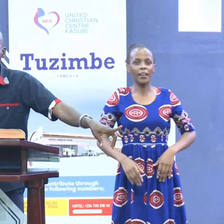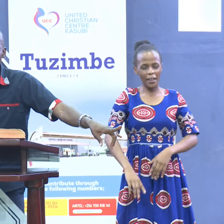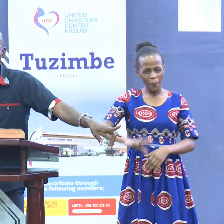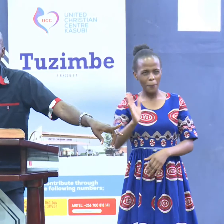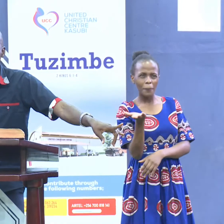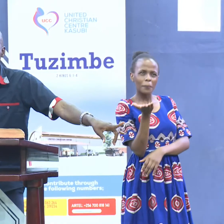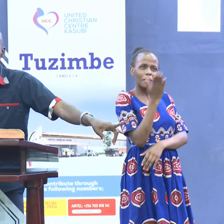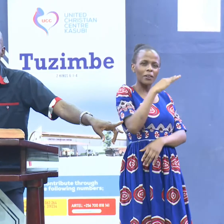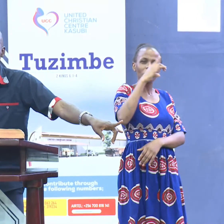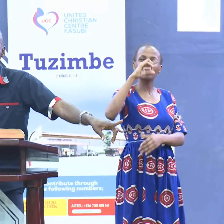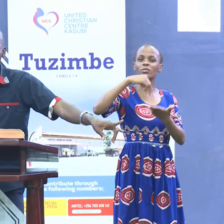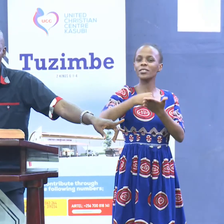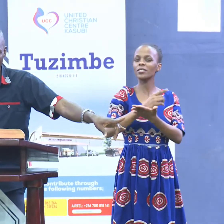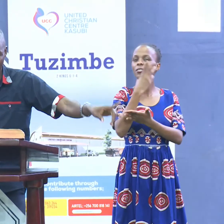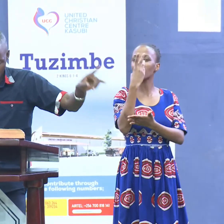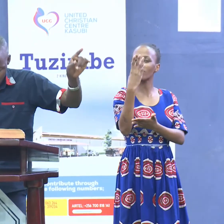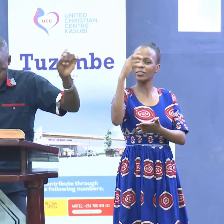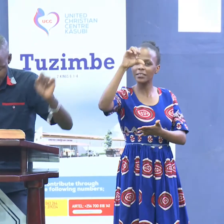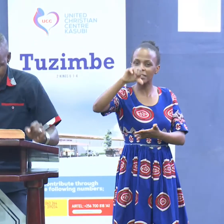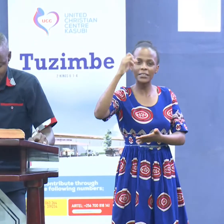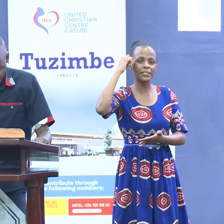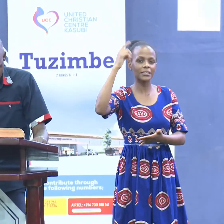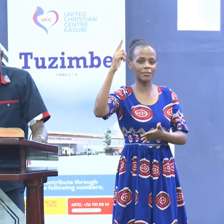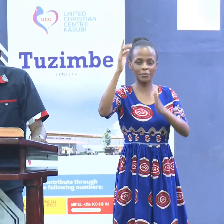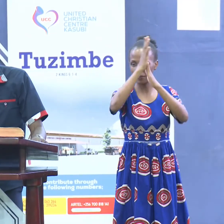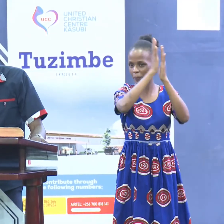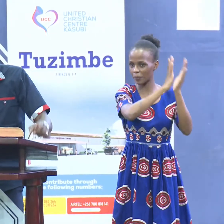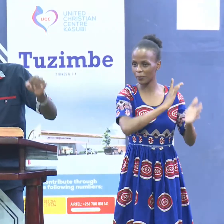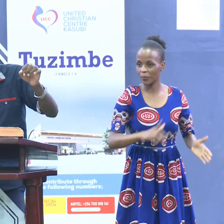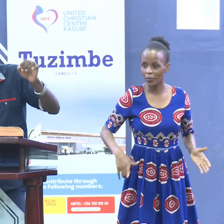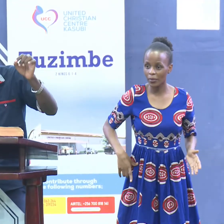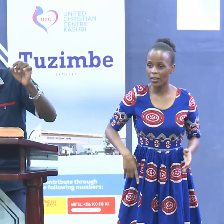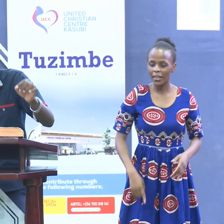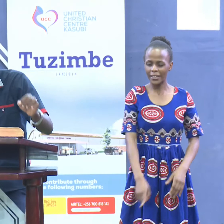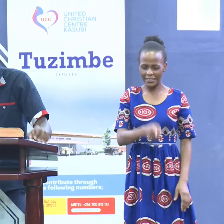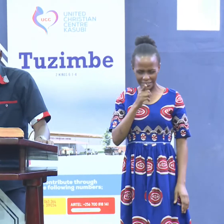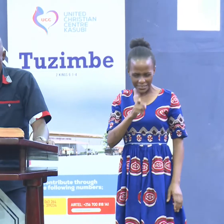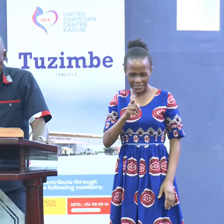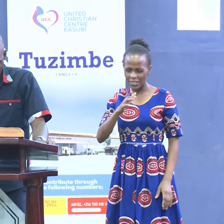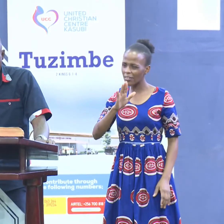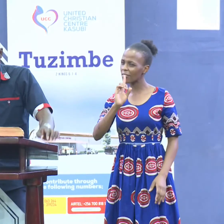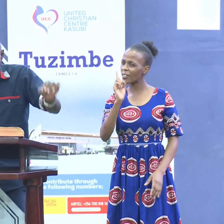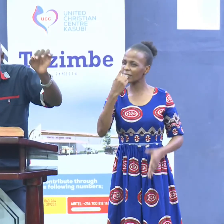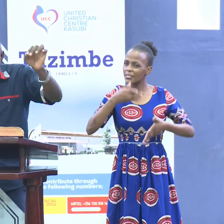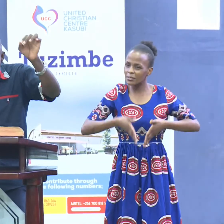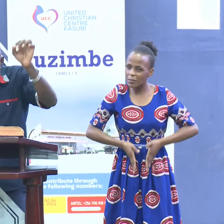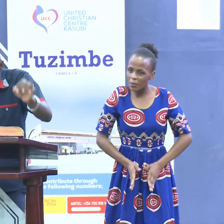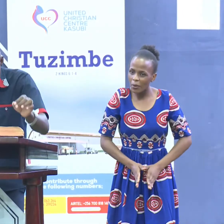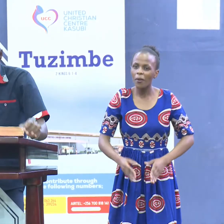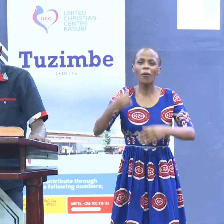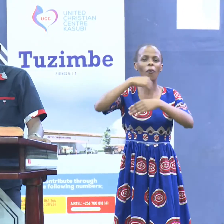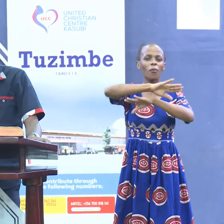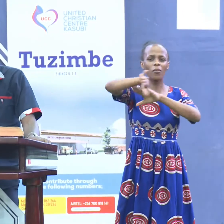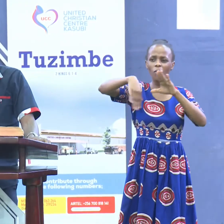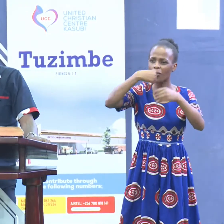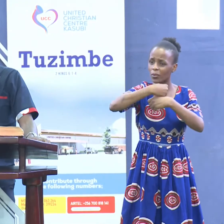you go back to Genesis 49 and you understand. Praise the Lord. This is the firstborn